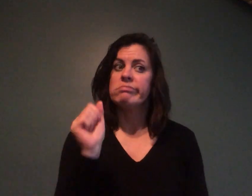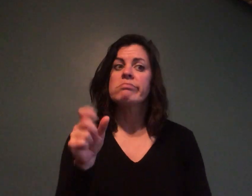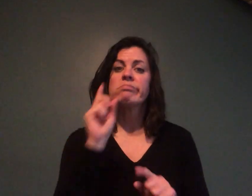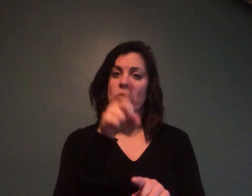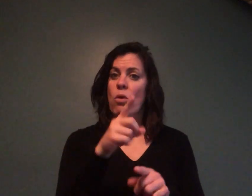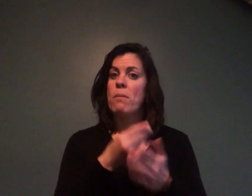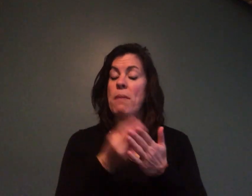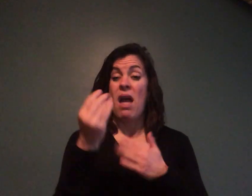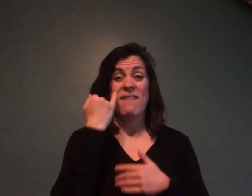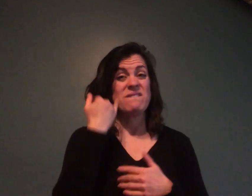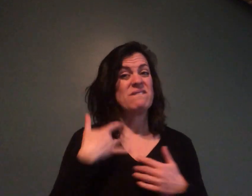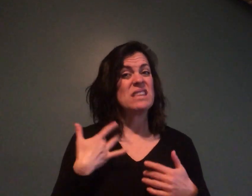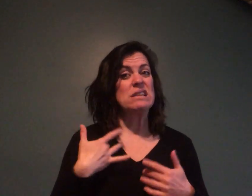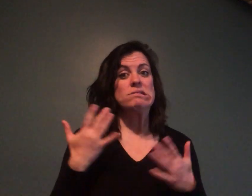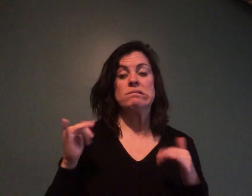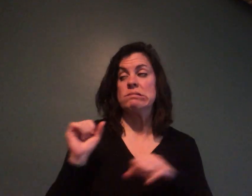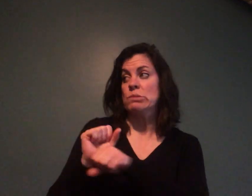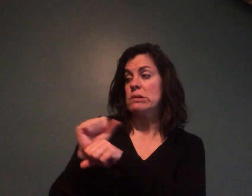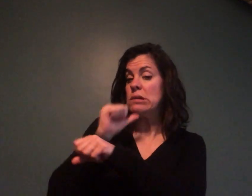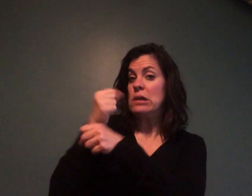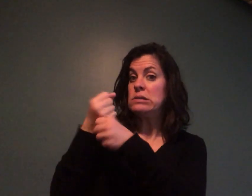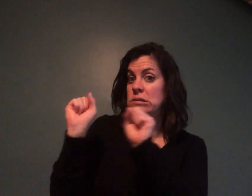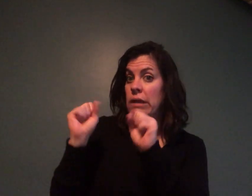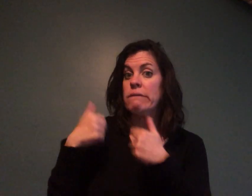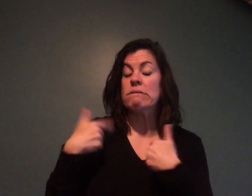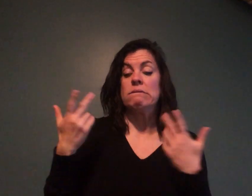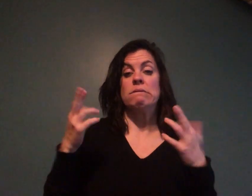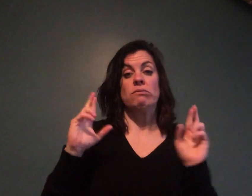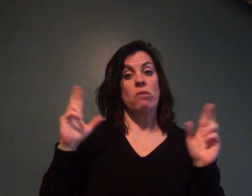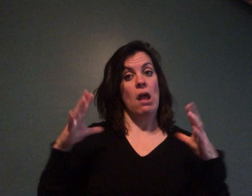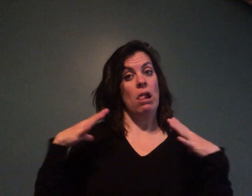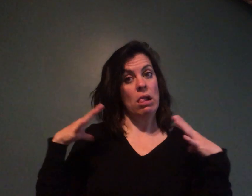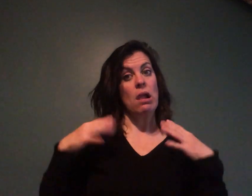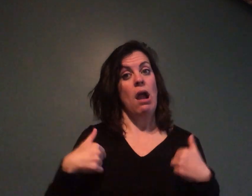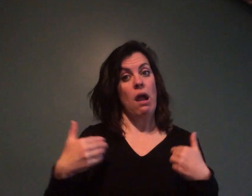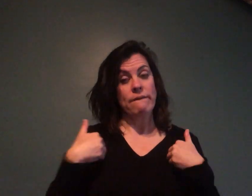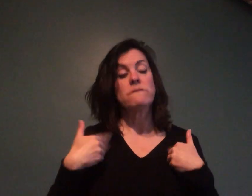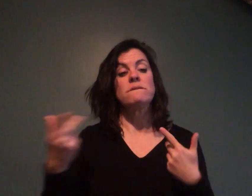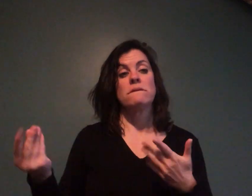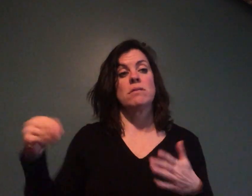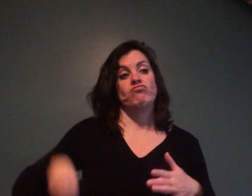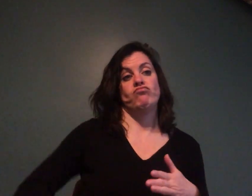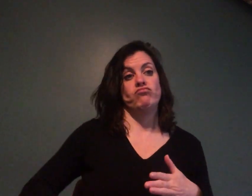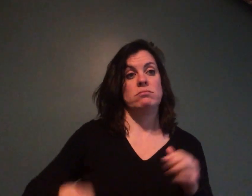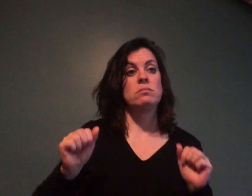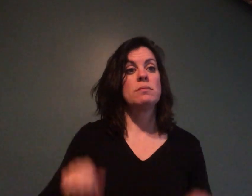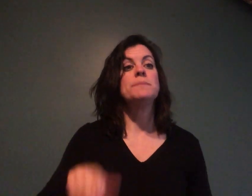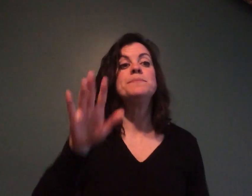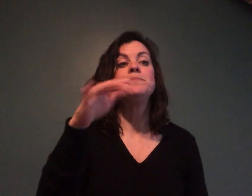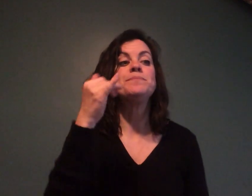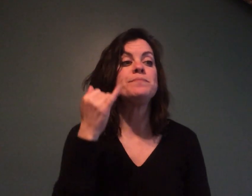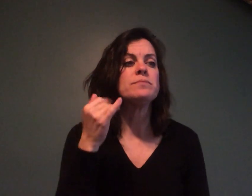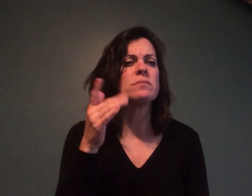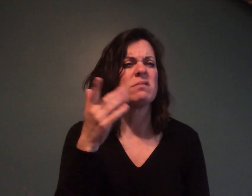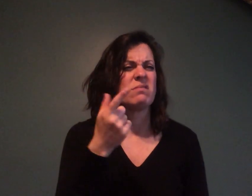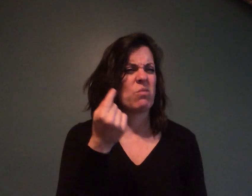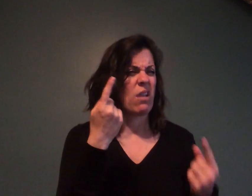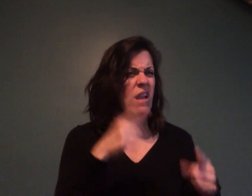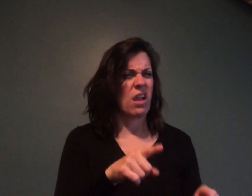right. So moving along here, what happened here now? This isn't working. Why isn't this working? I don't know.